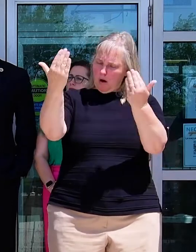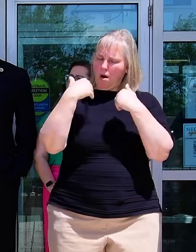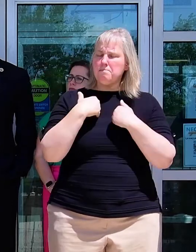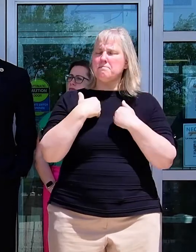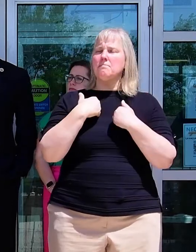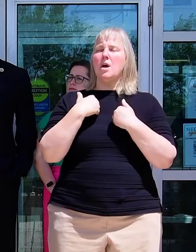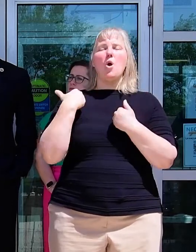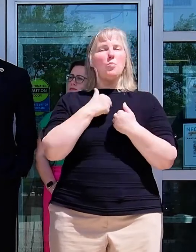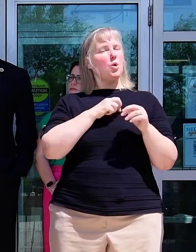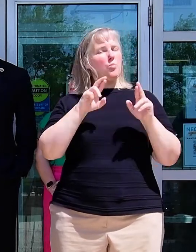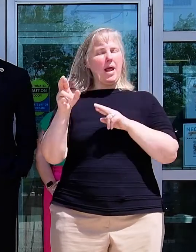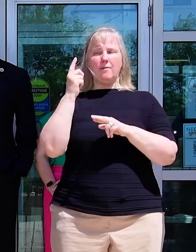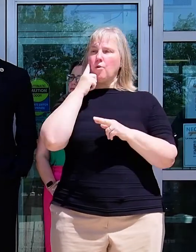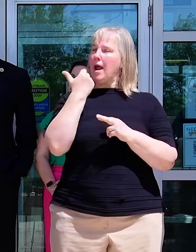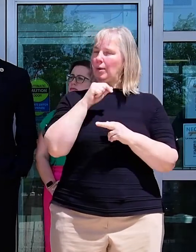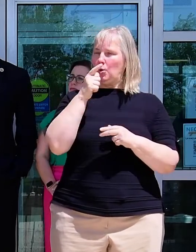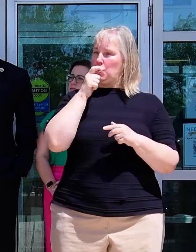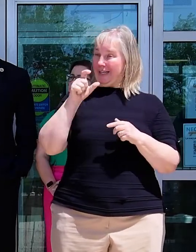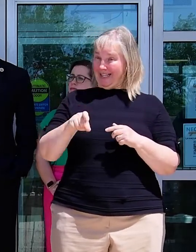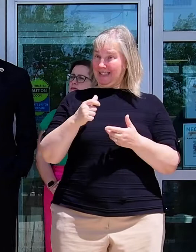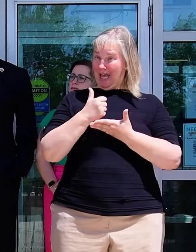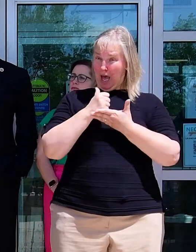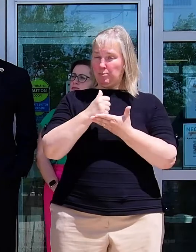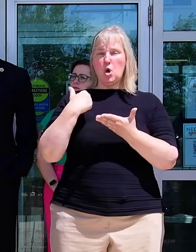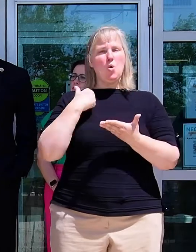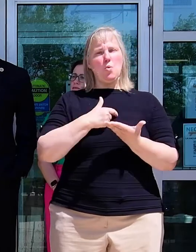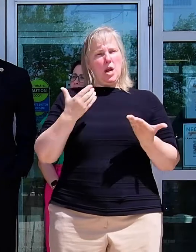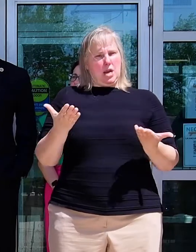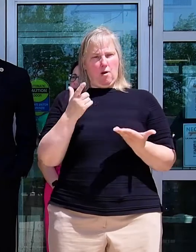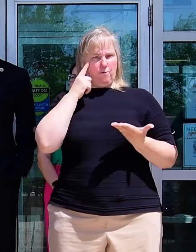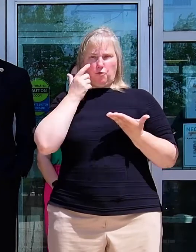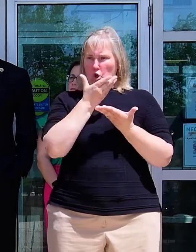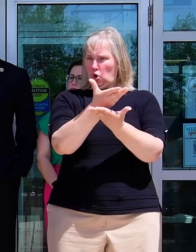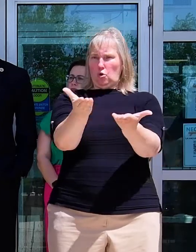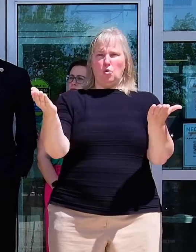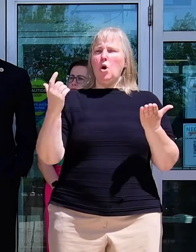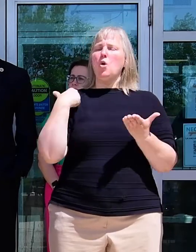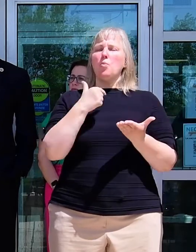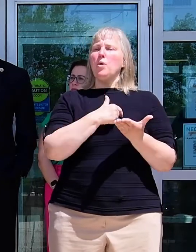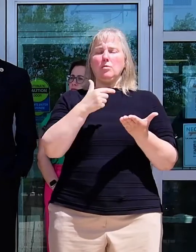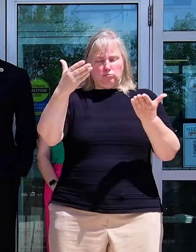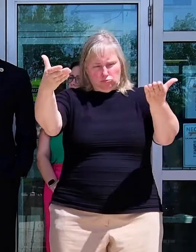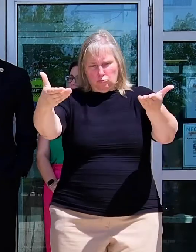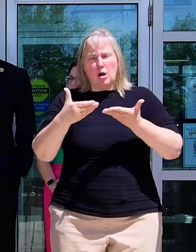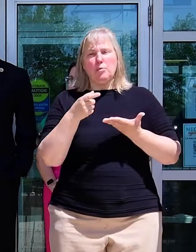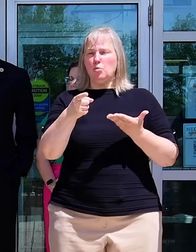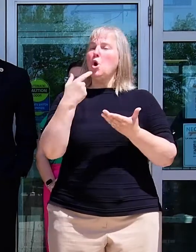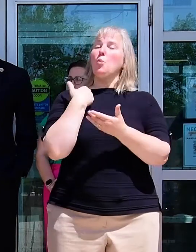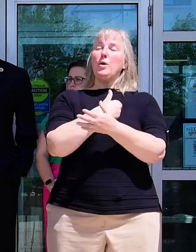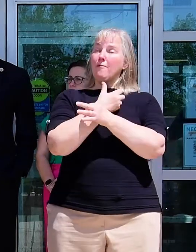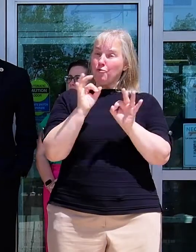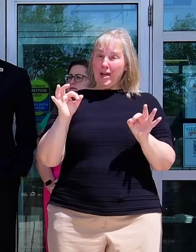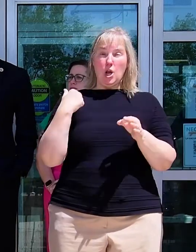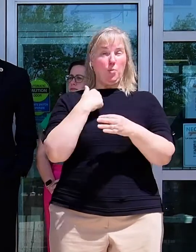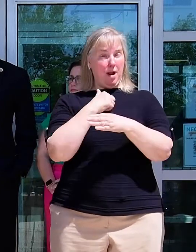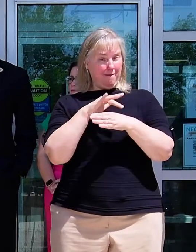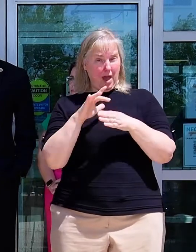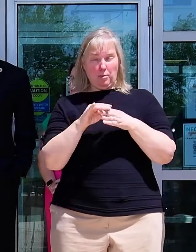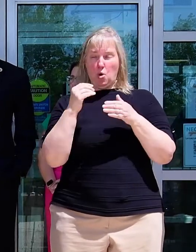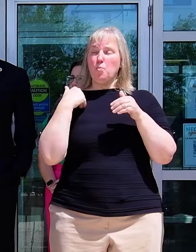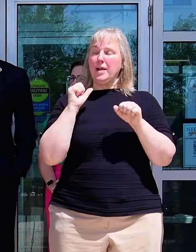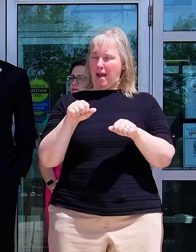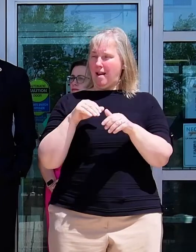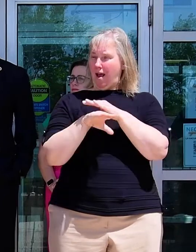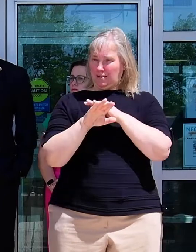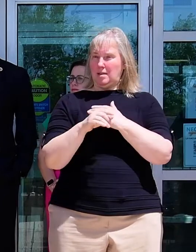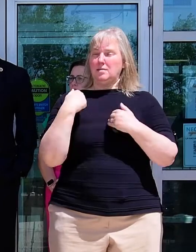that is need and help. We're here for you. We welcome, we're free, we're available, and we have access. People